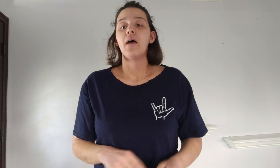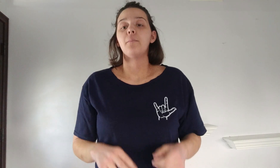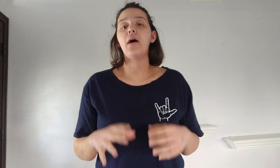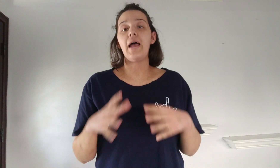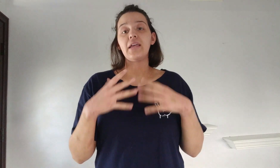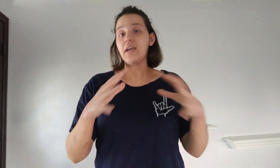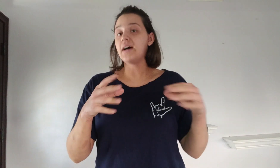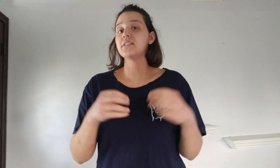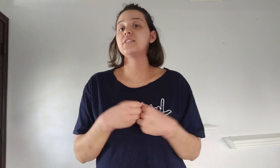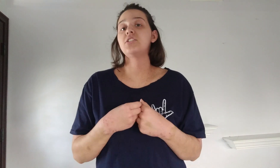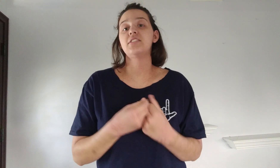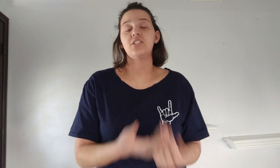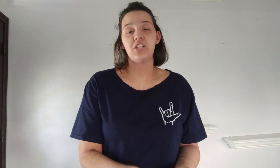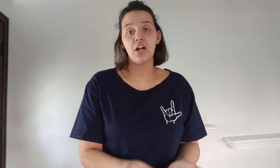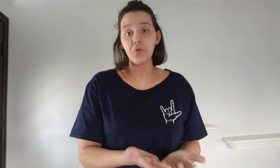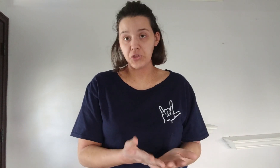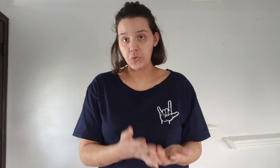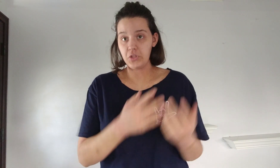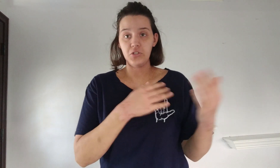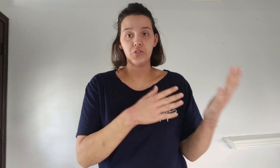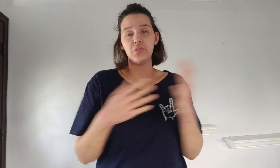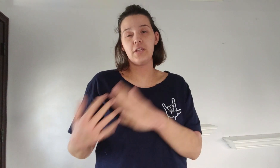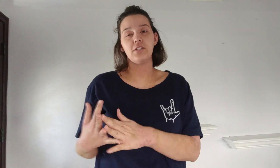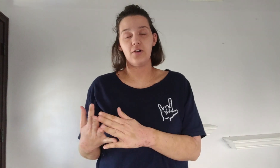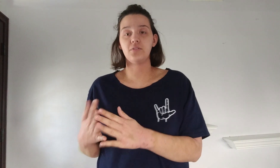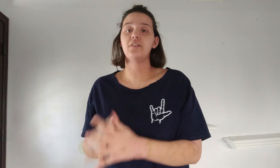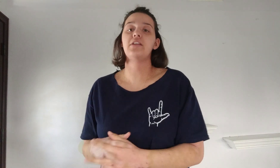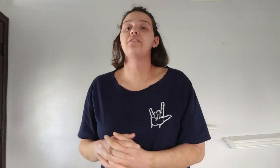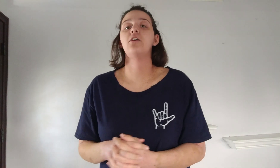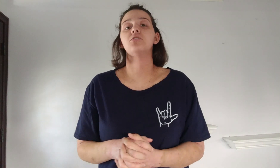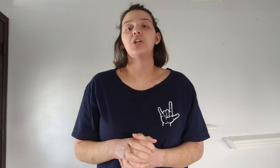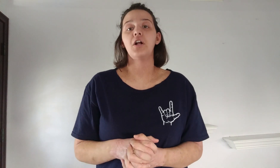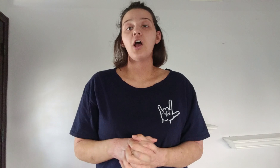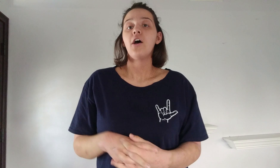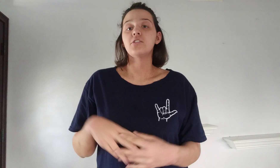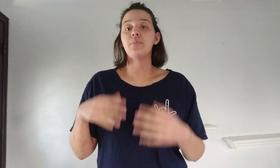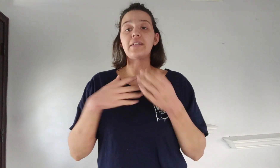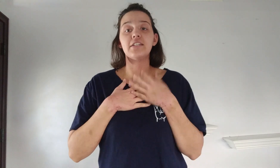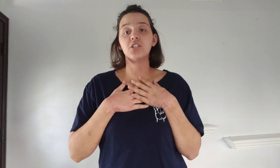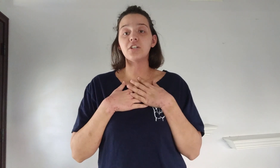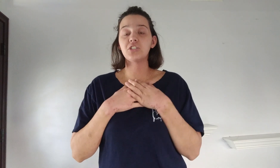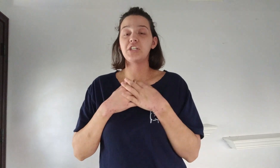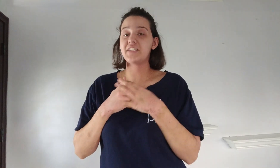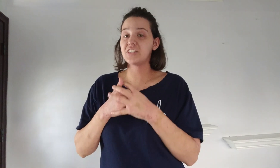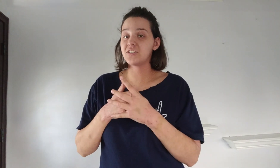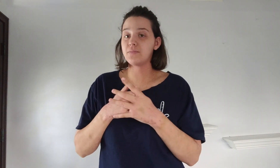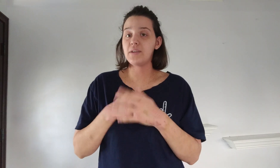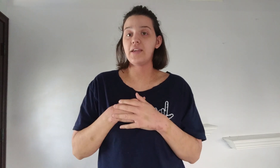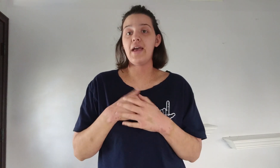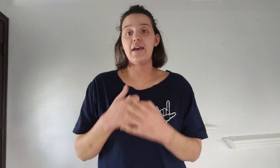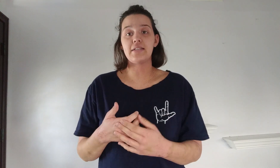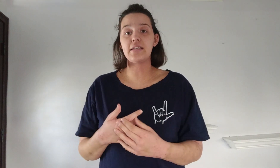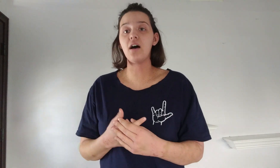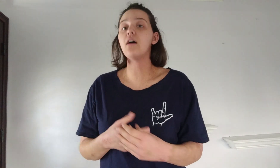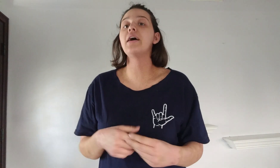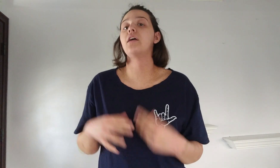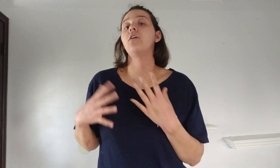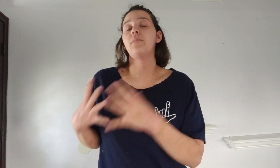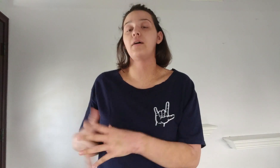but I can share with you the do's and don'ts of deaf culture. So my teacher, she teaches me ASL and all about